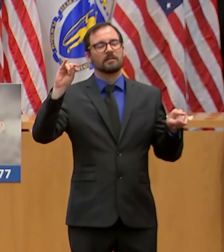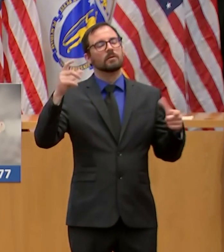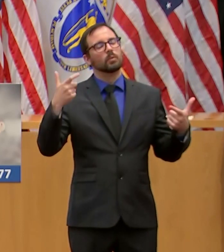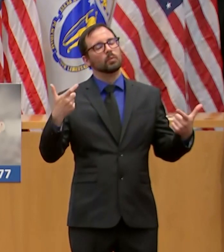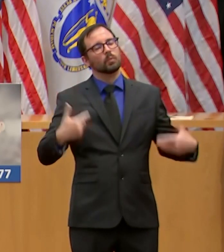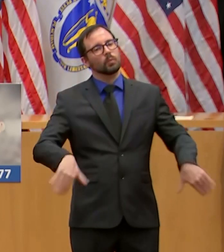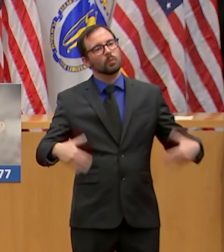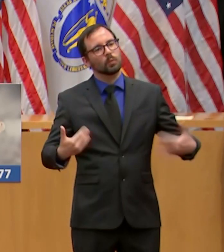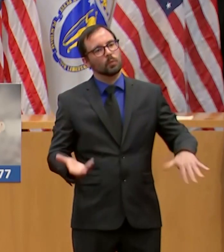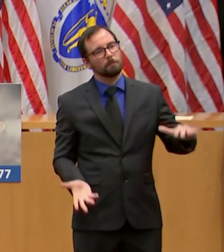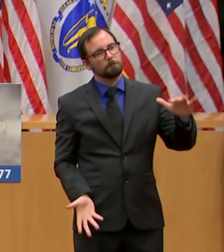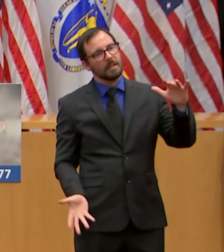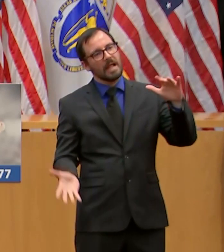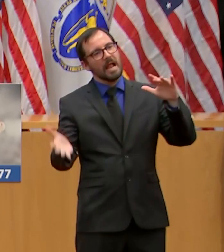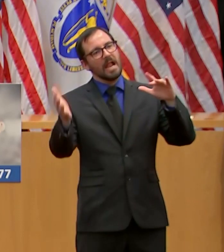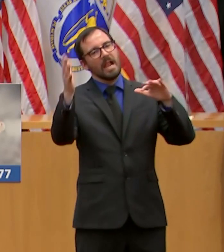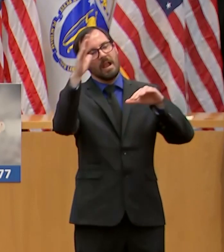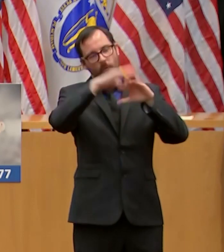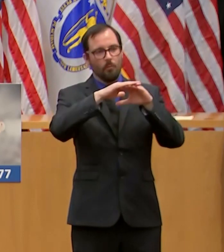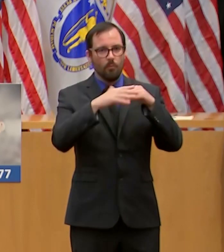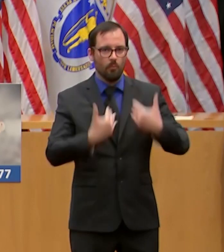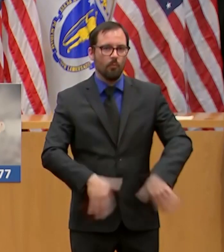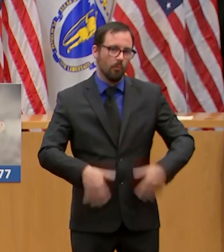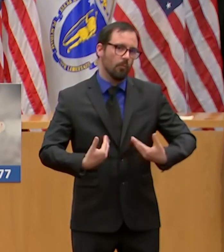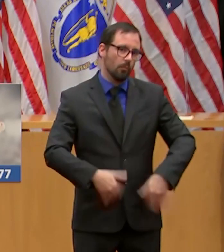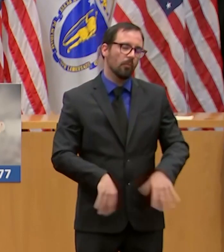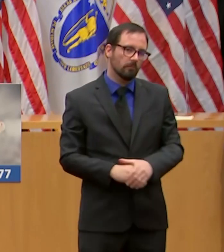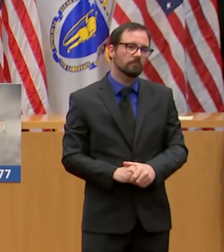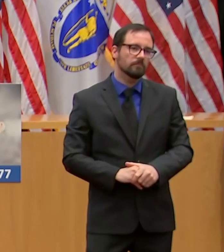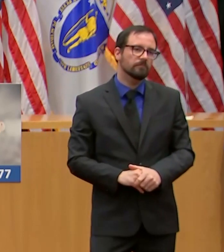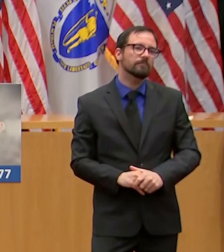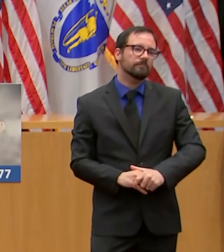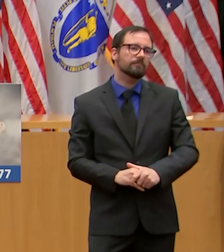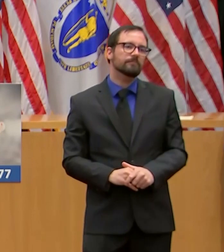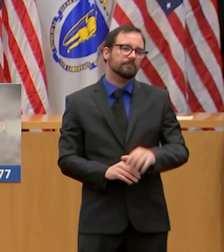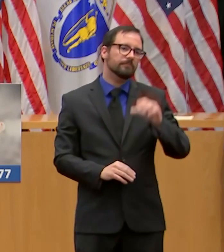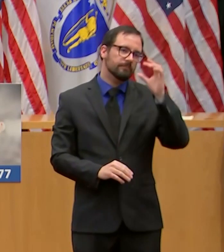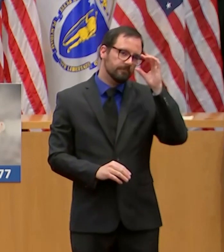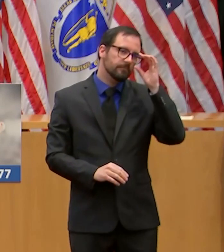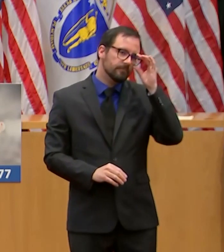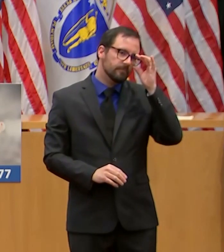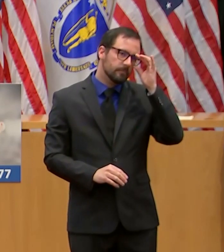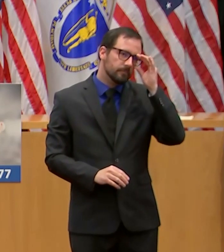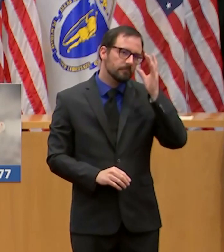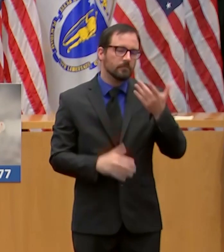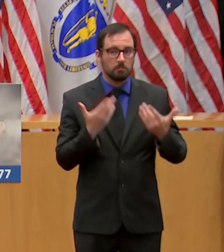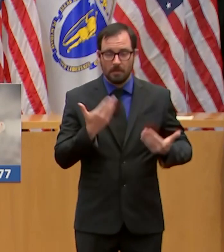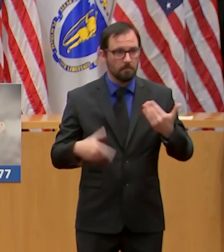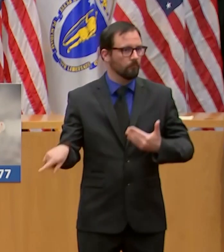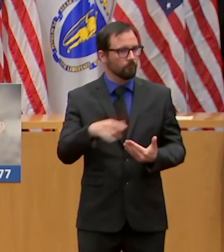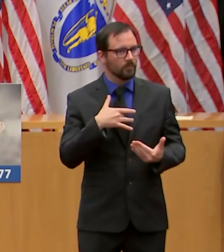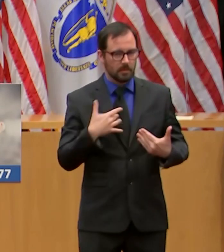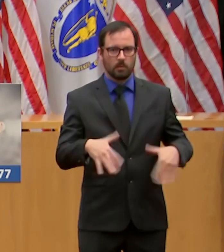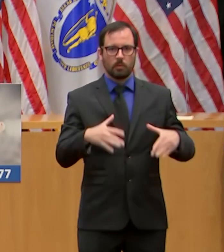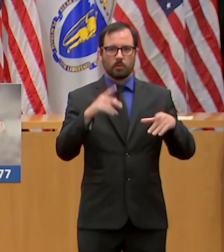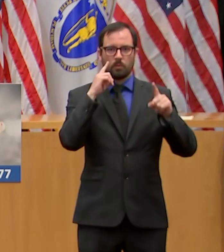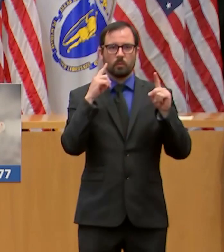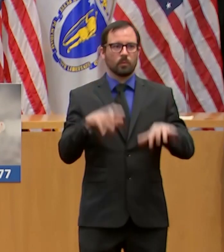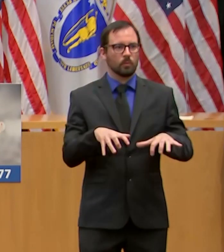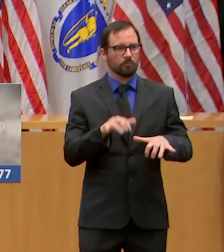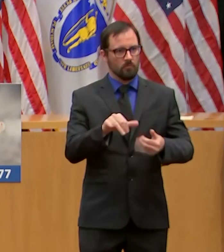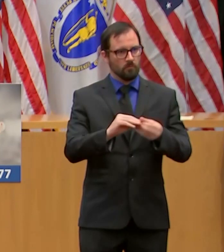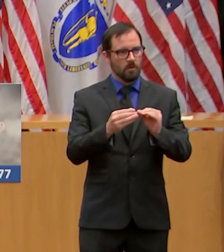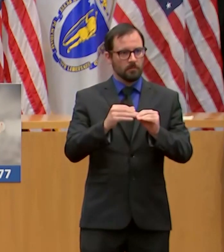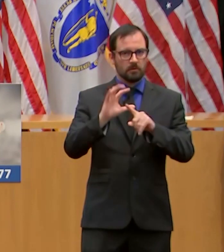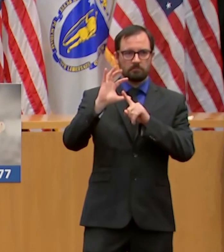normal circumstances. These numbers obviously are staggering, and we all know the story behind all of them is about more than just